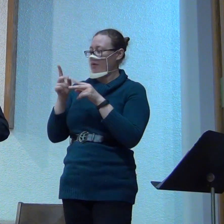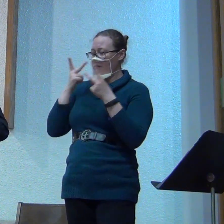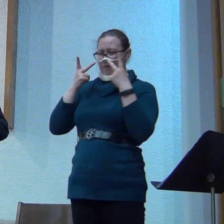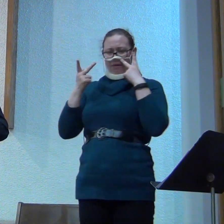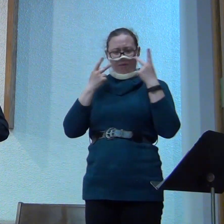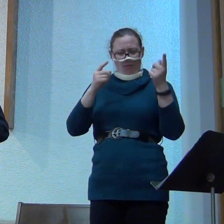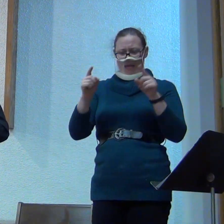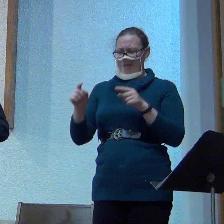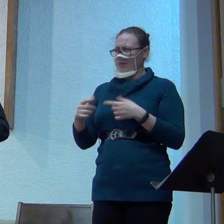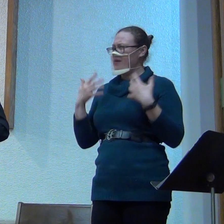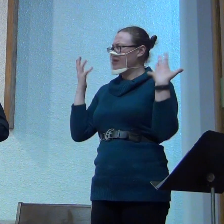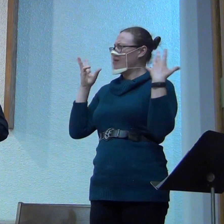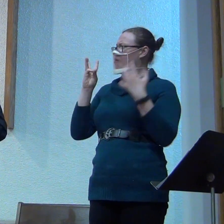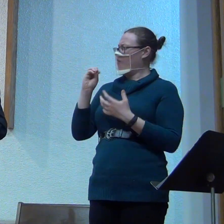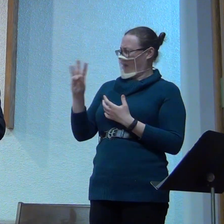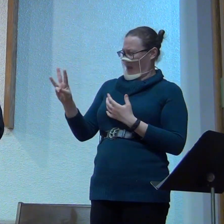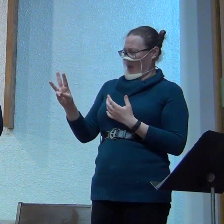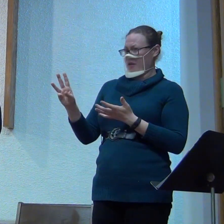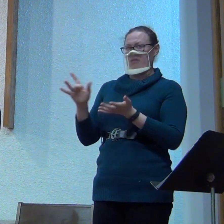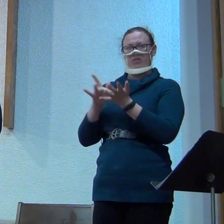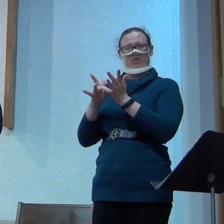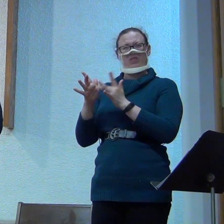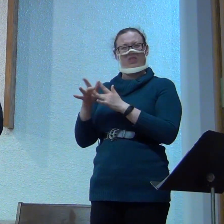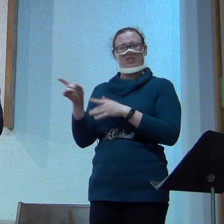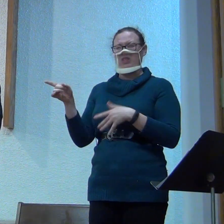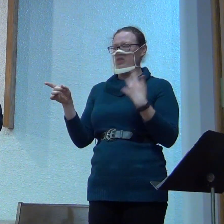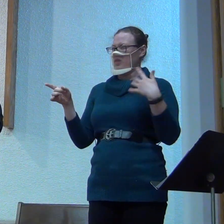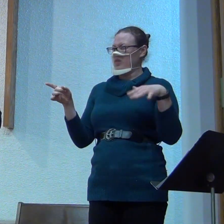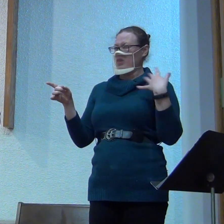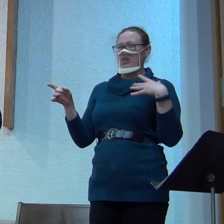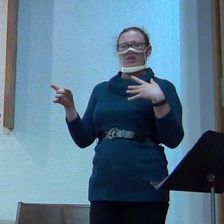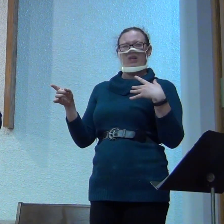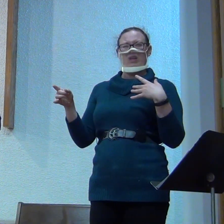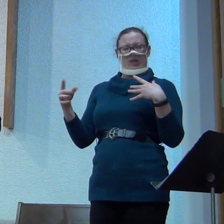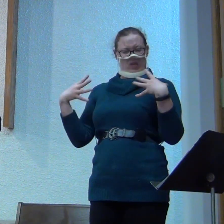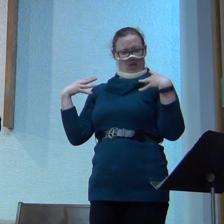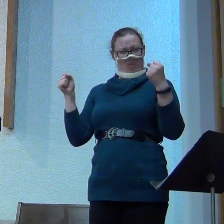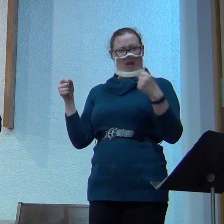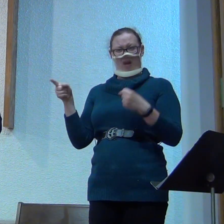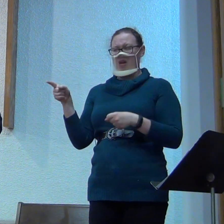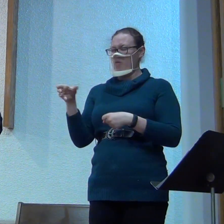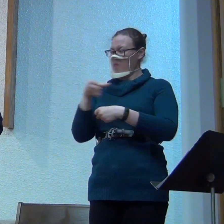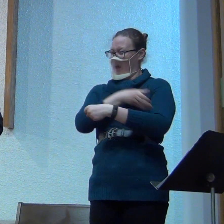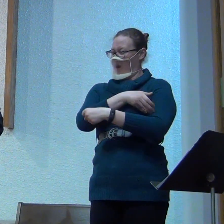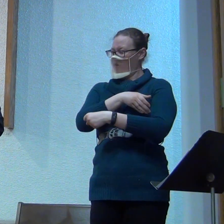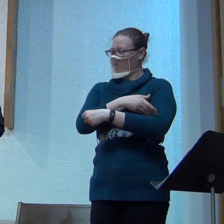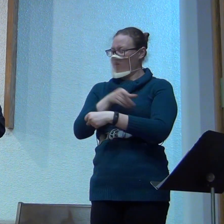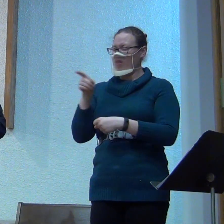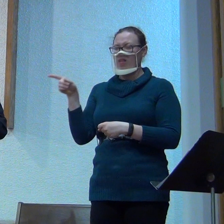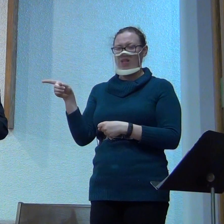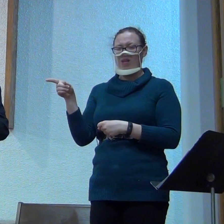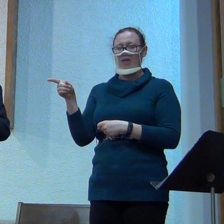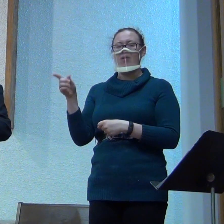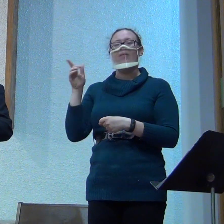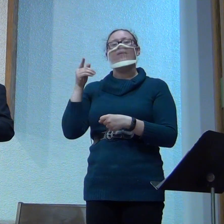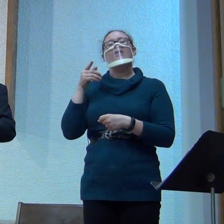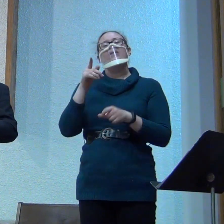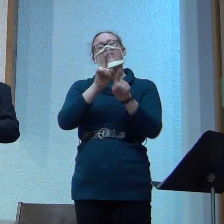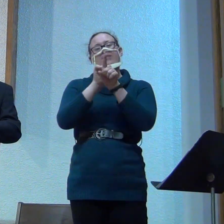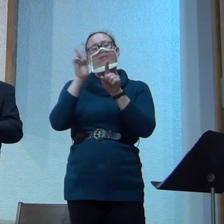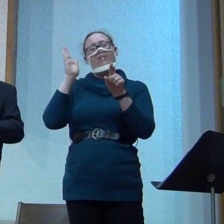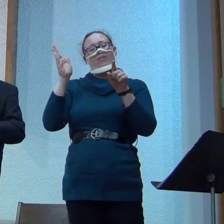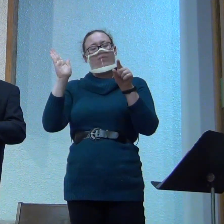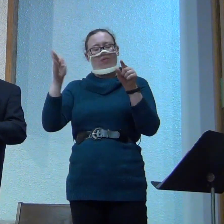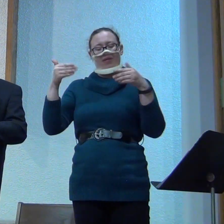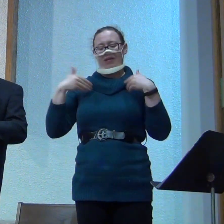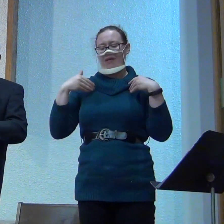wow, he's Jesus. He's really something. And they would have more occasions to